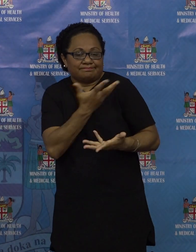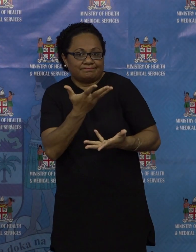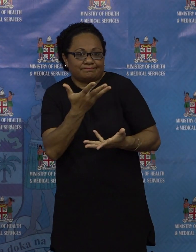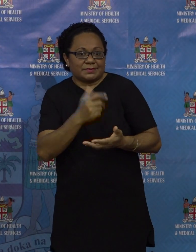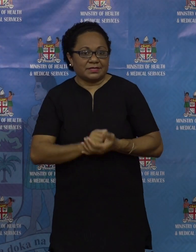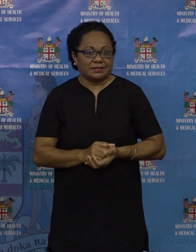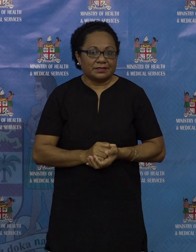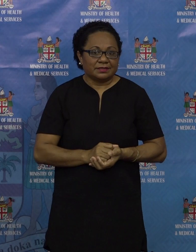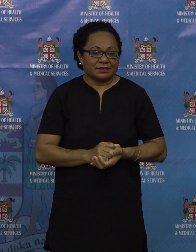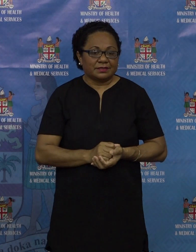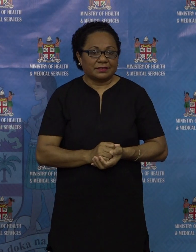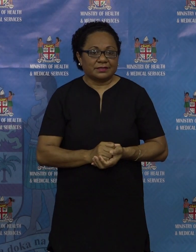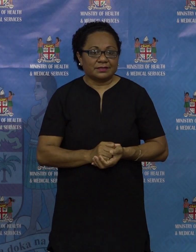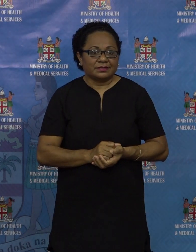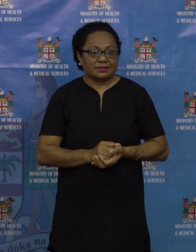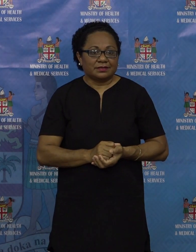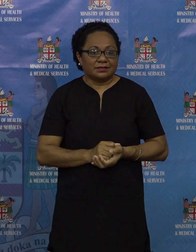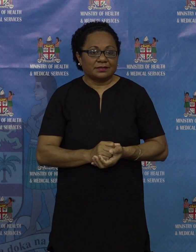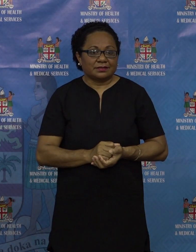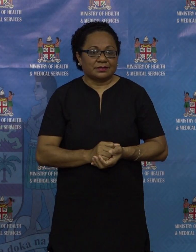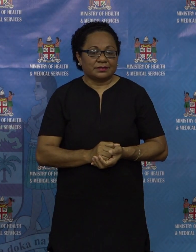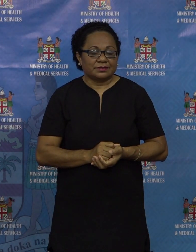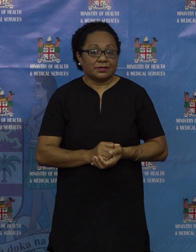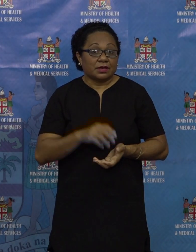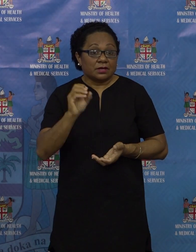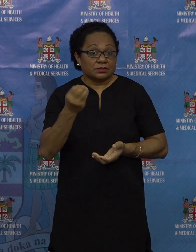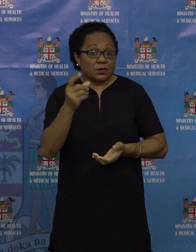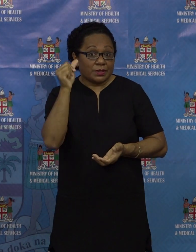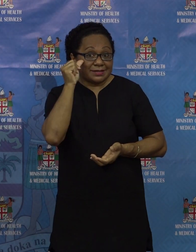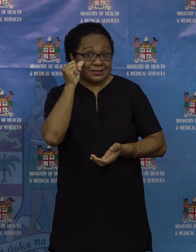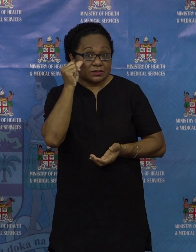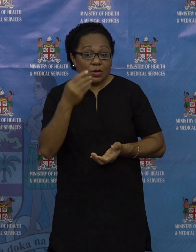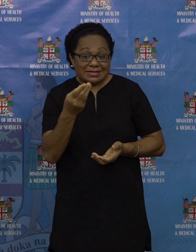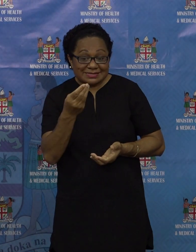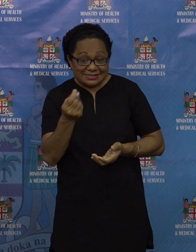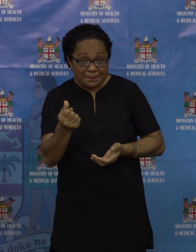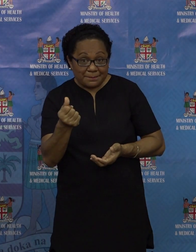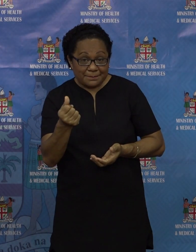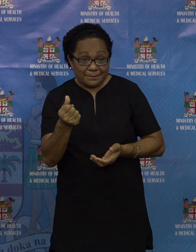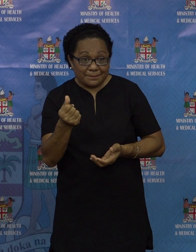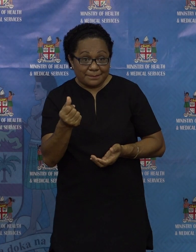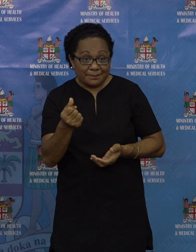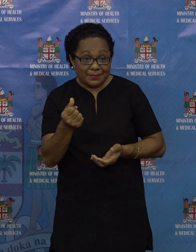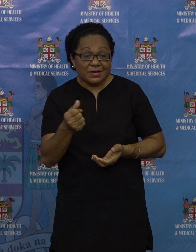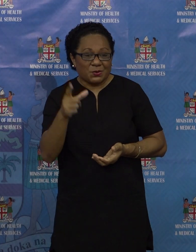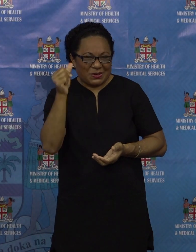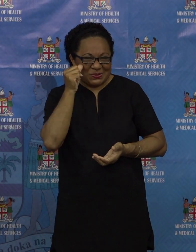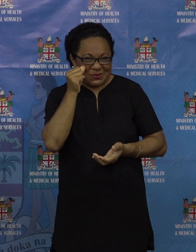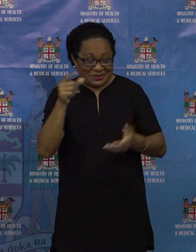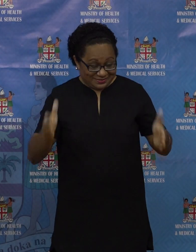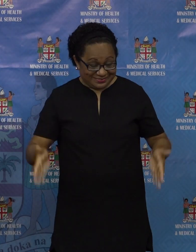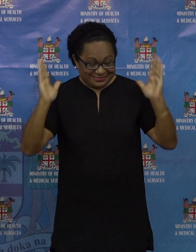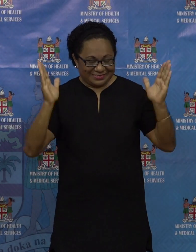coverage for specific locations. We know that there are communities that will see high flows of traffic once the containment zone opens